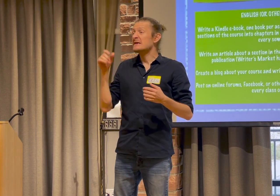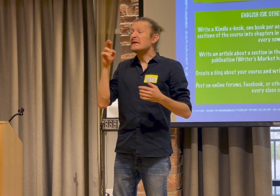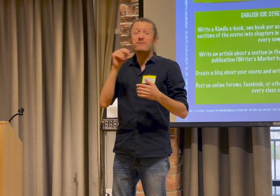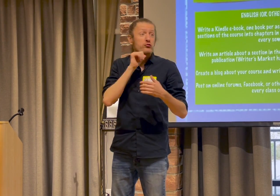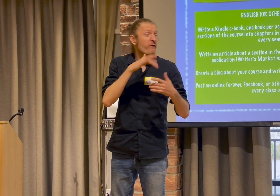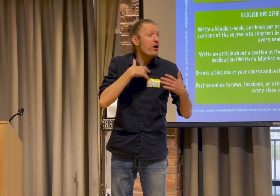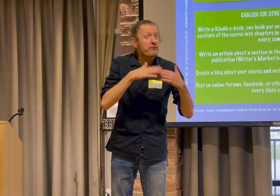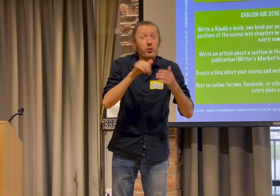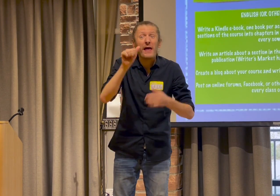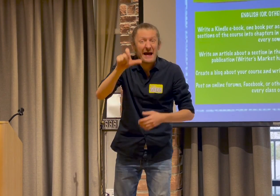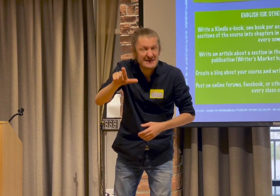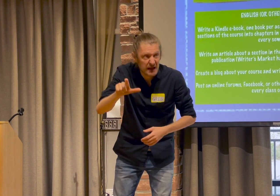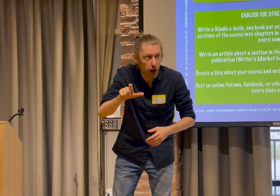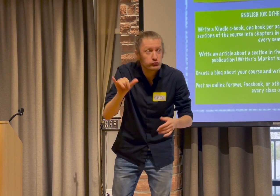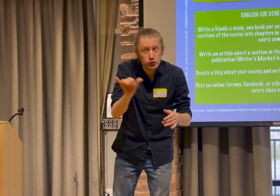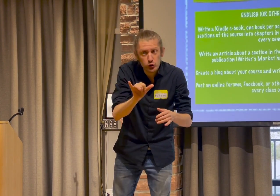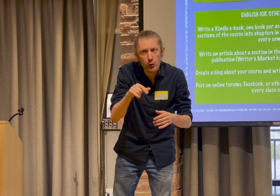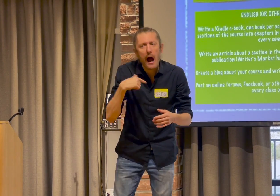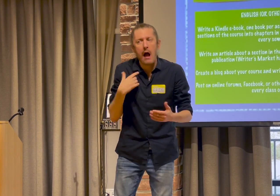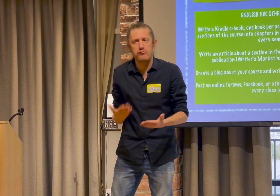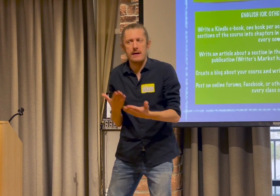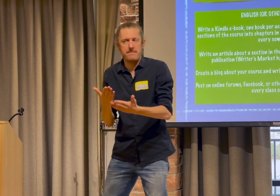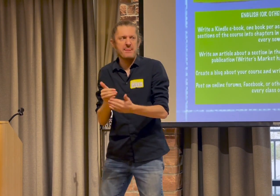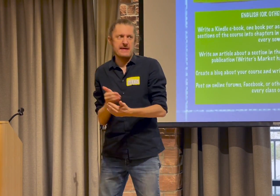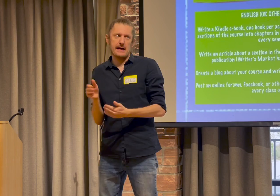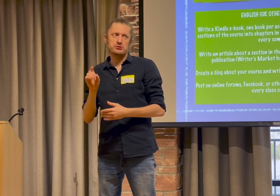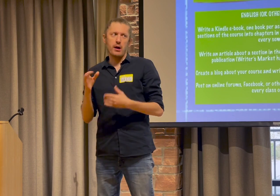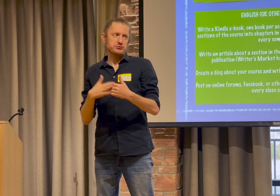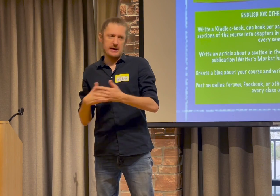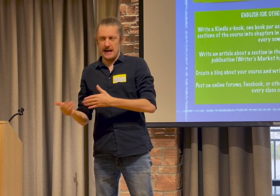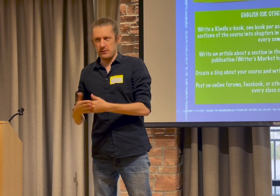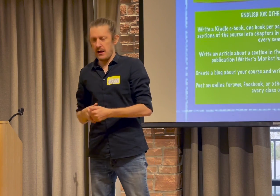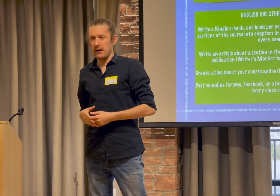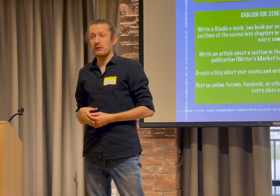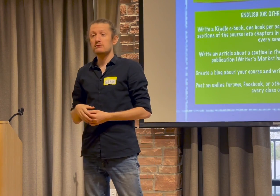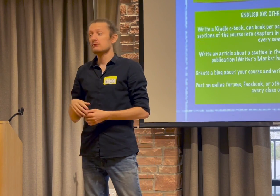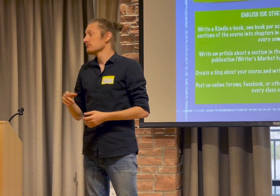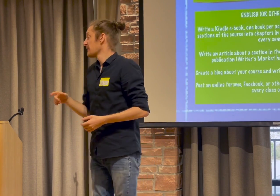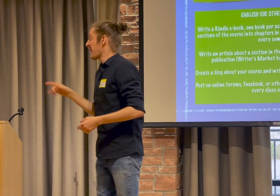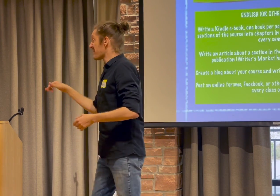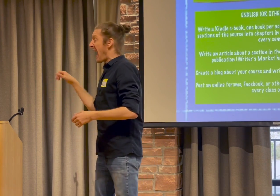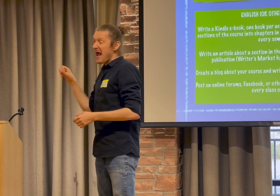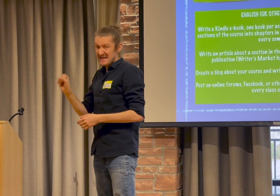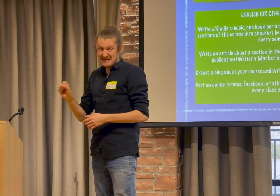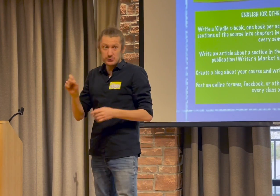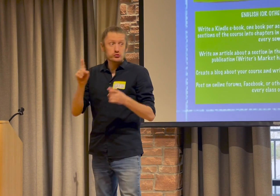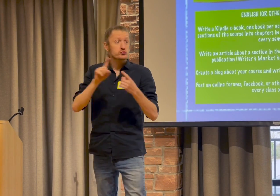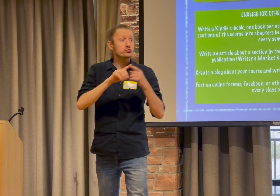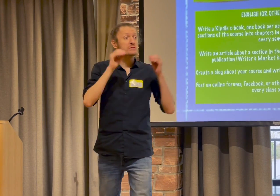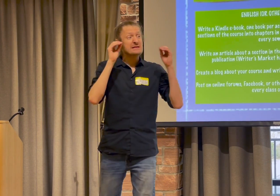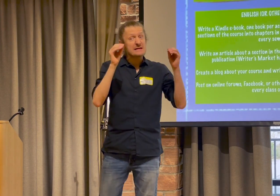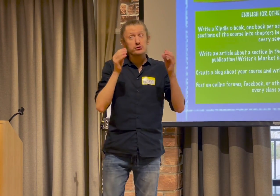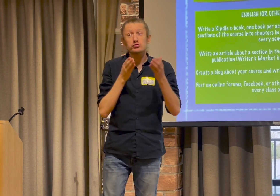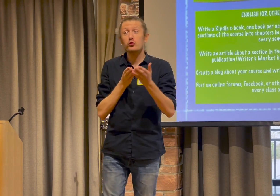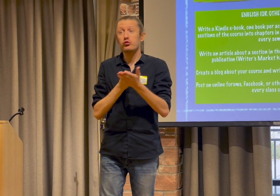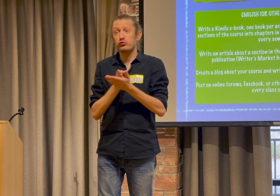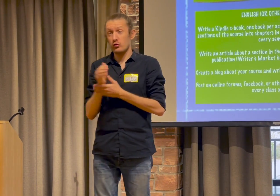Maybe if you don't feel comfortable with English, that's totally fine. You have options. If you don't feel comfortable in ASL, you can